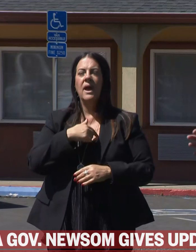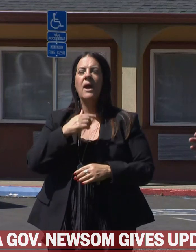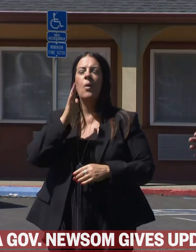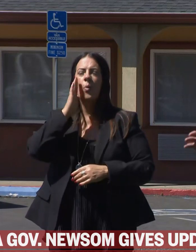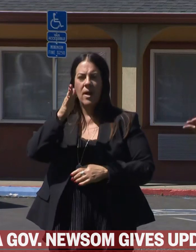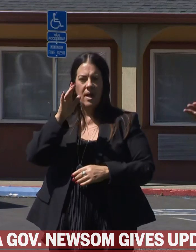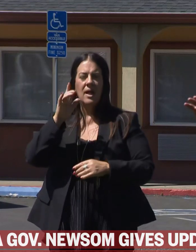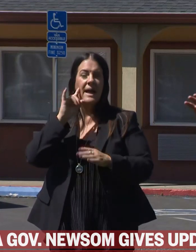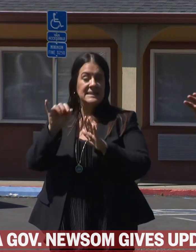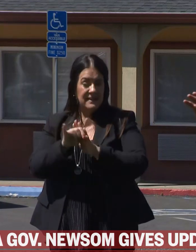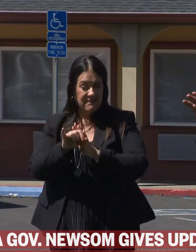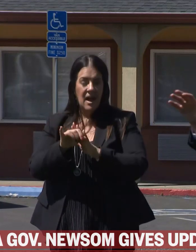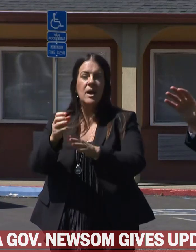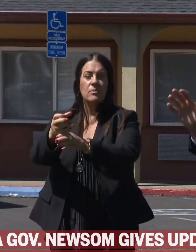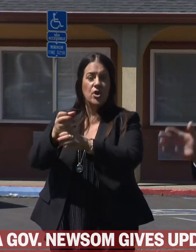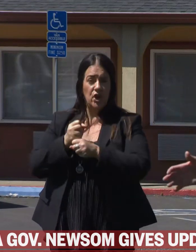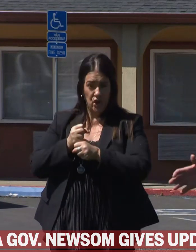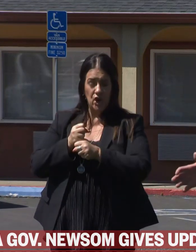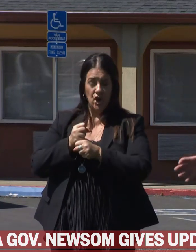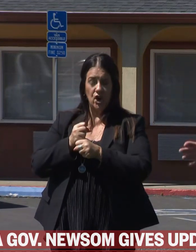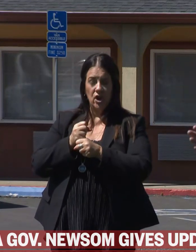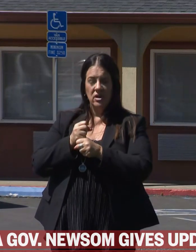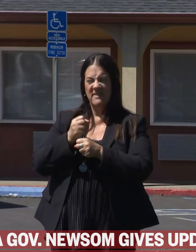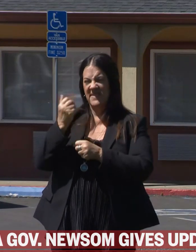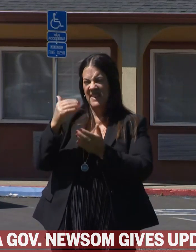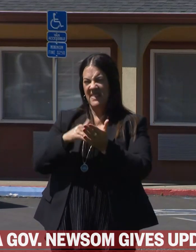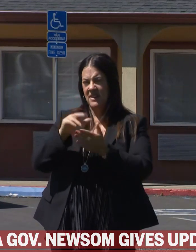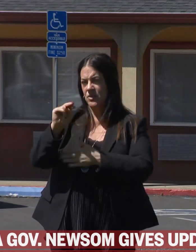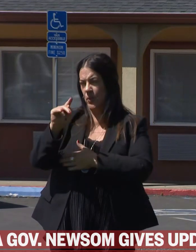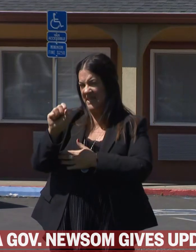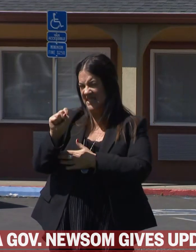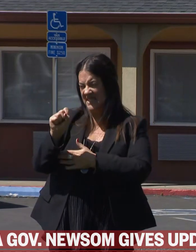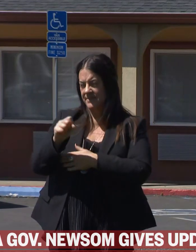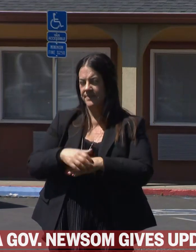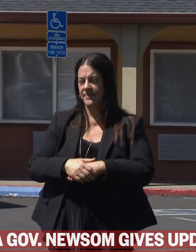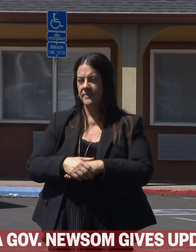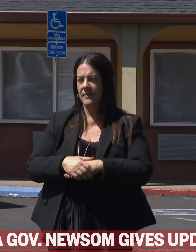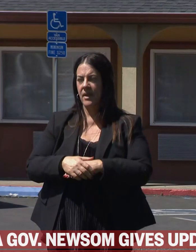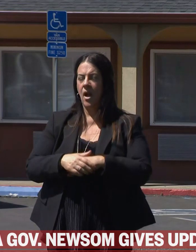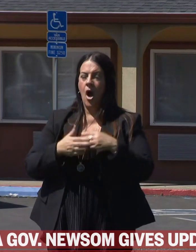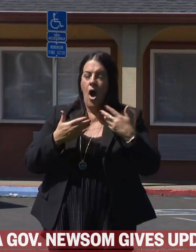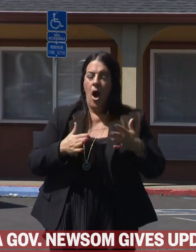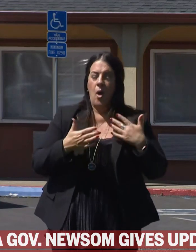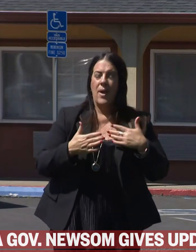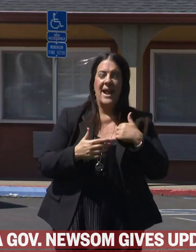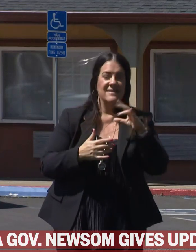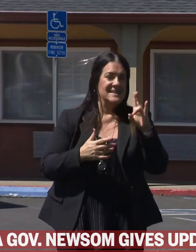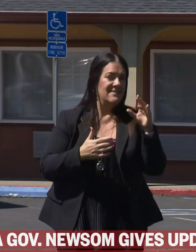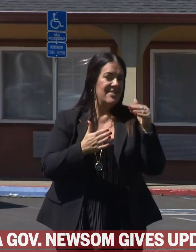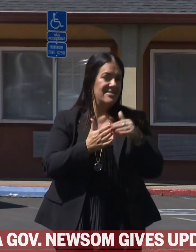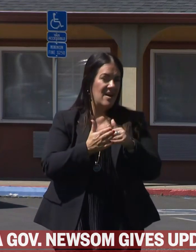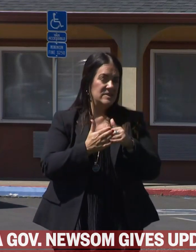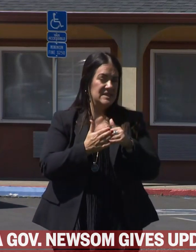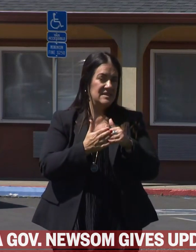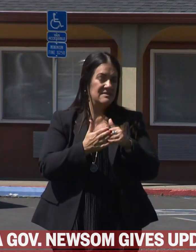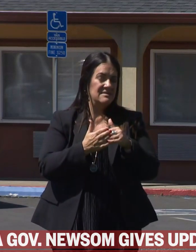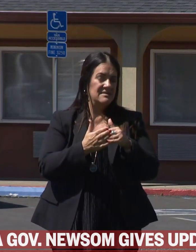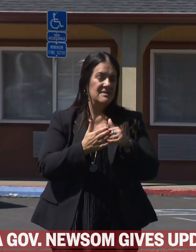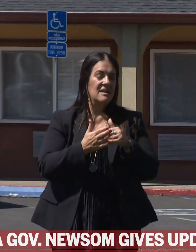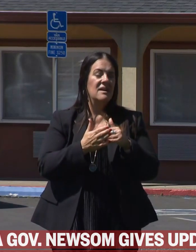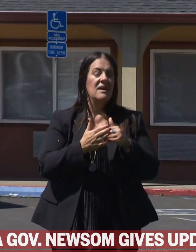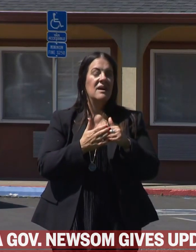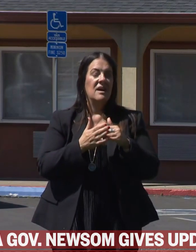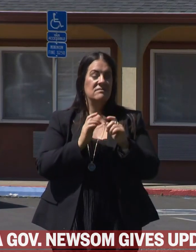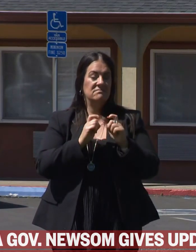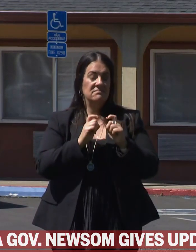identify and procure under this new FEMA framework. Just shy of 7,000 have already received occupancy